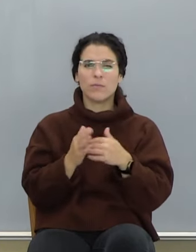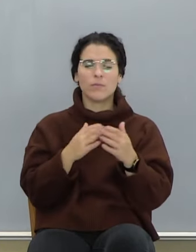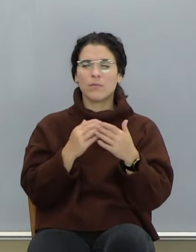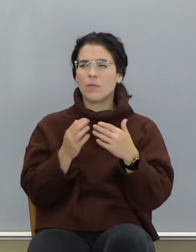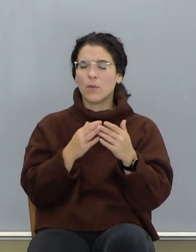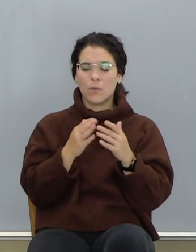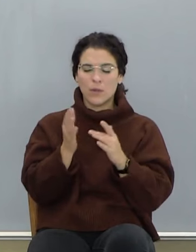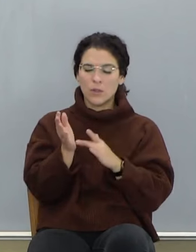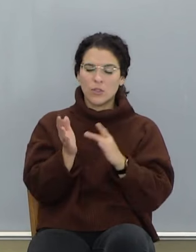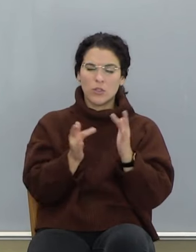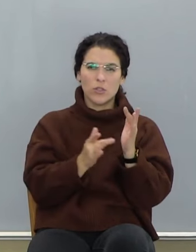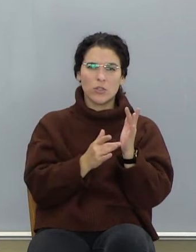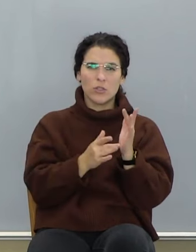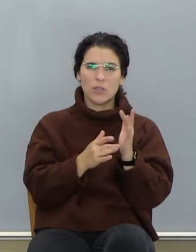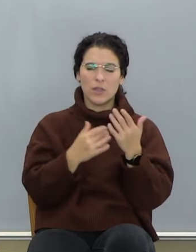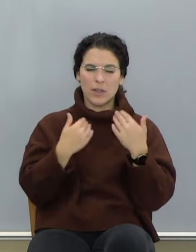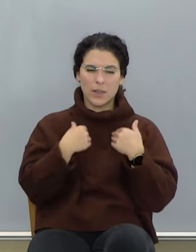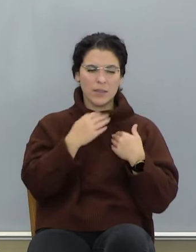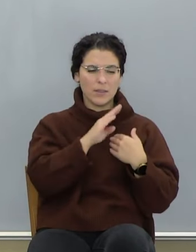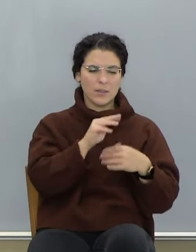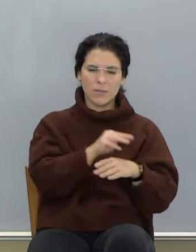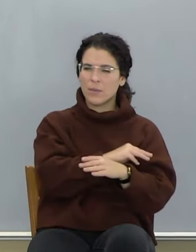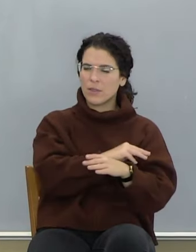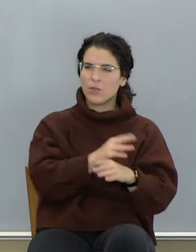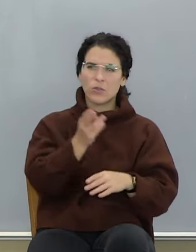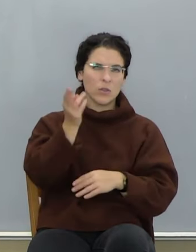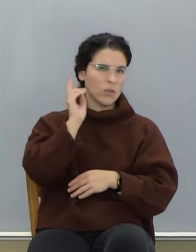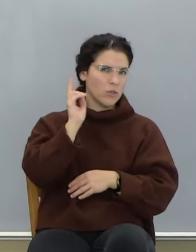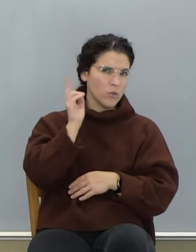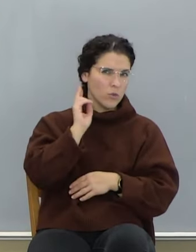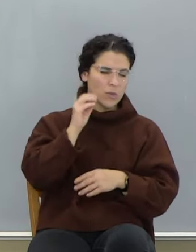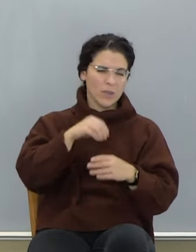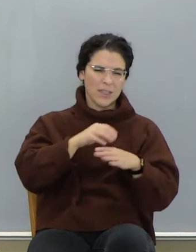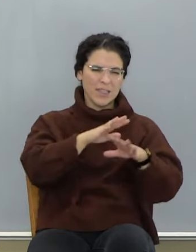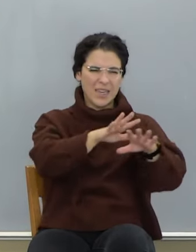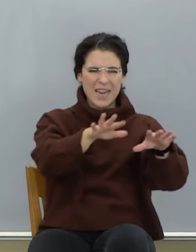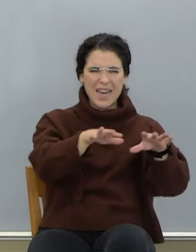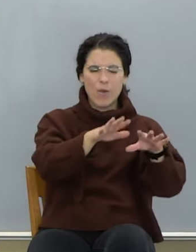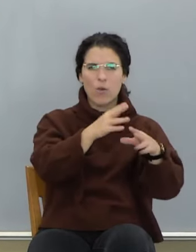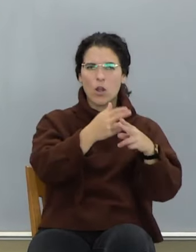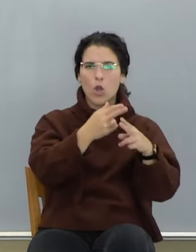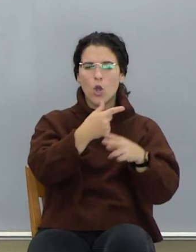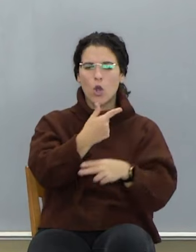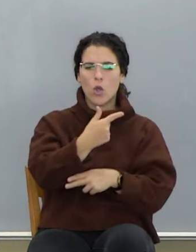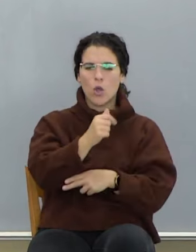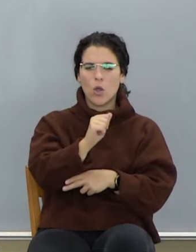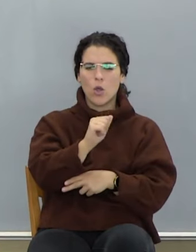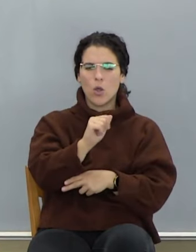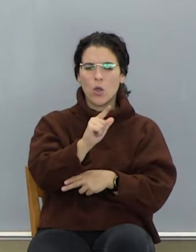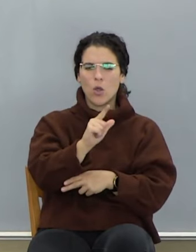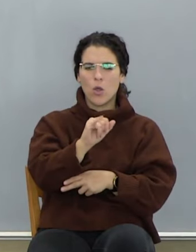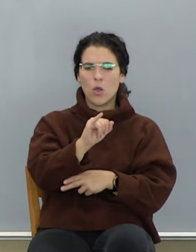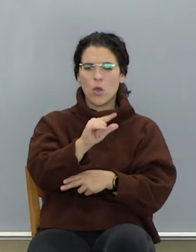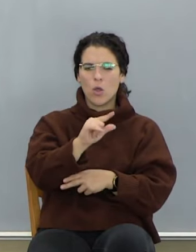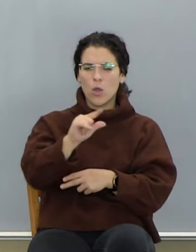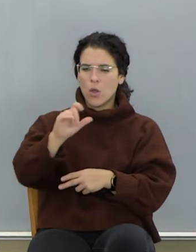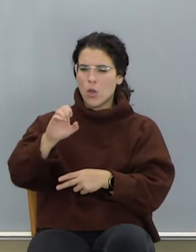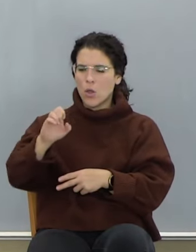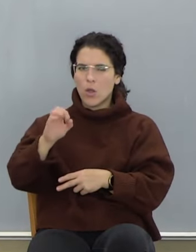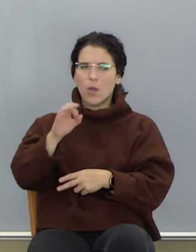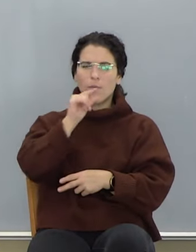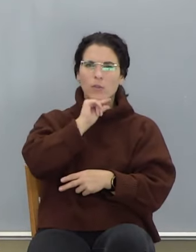Jesus, He's conducting His ministry historically in an area called Galilee of the Gentiles, because